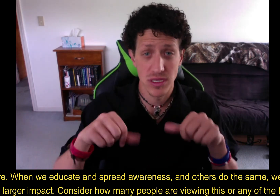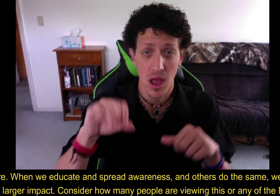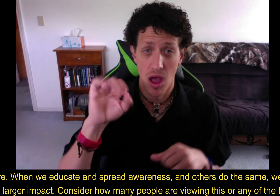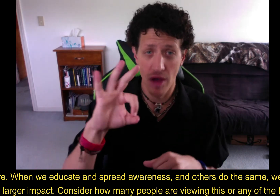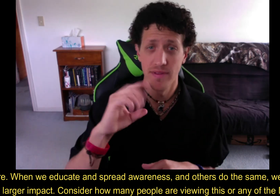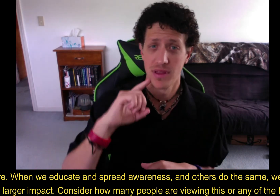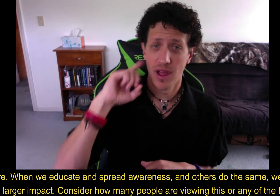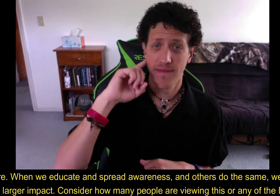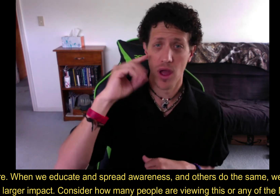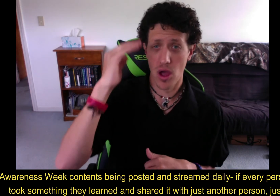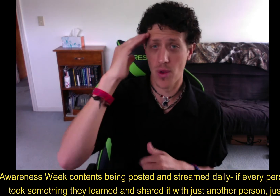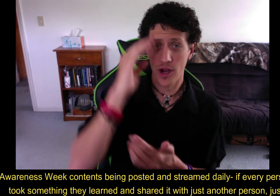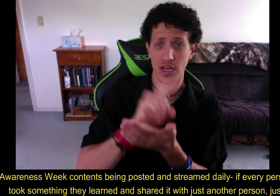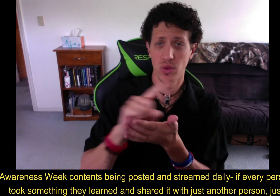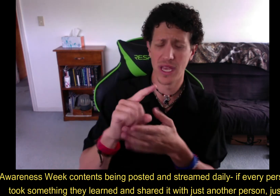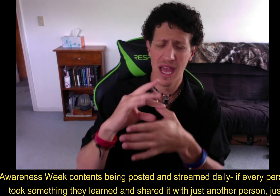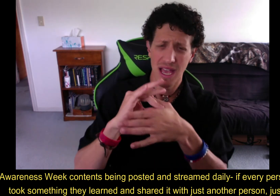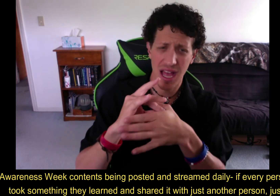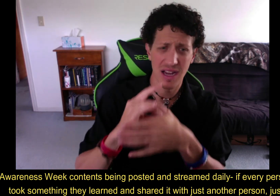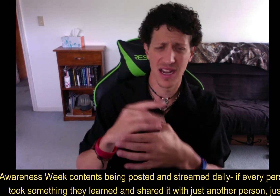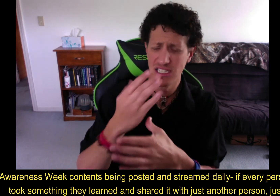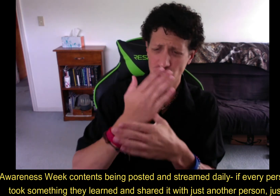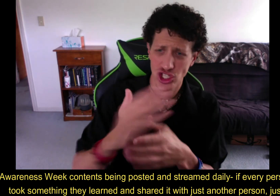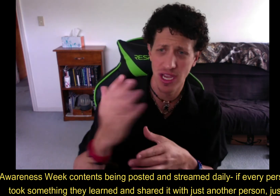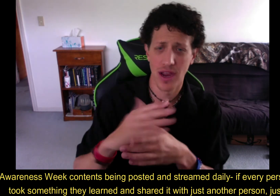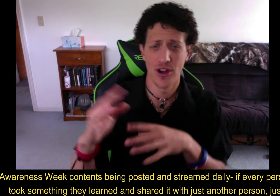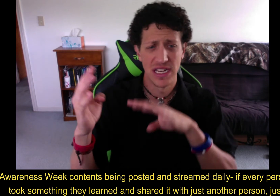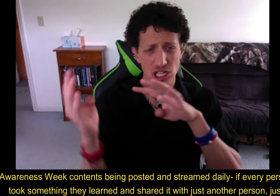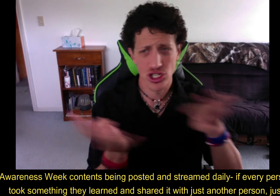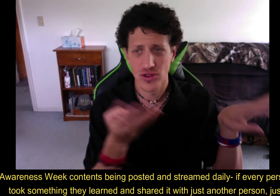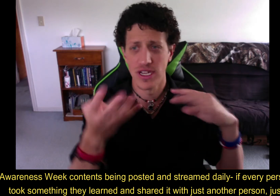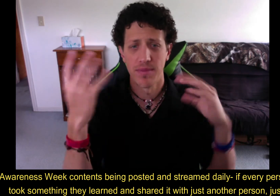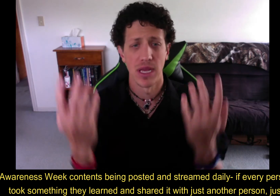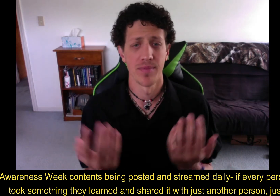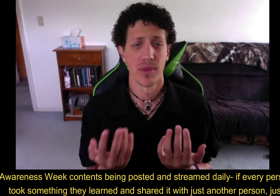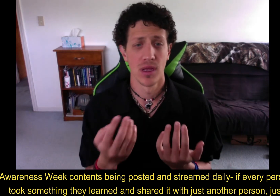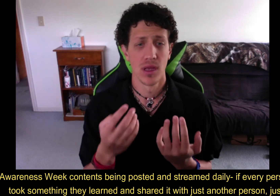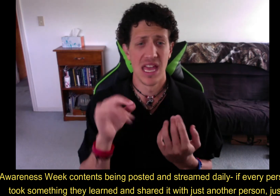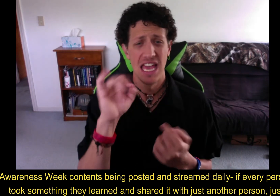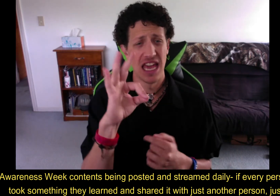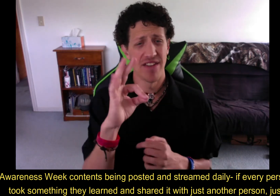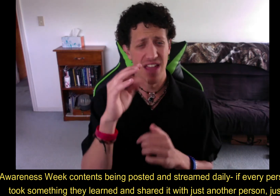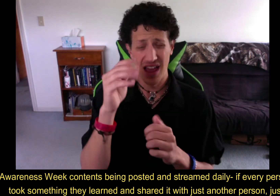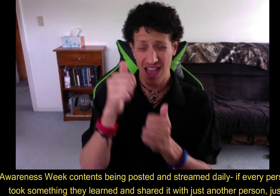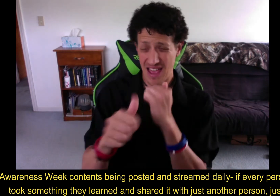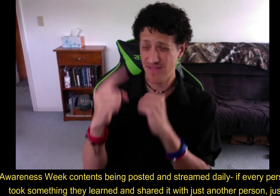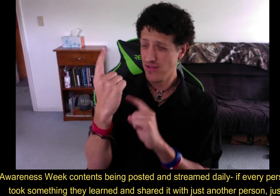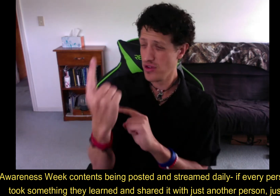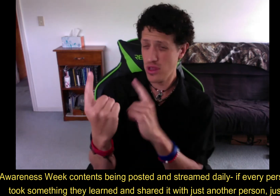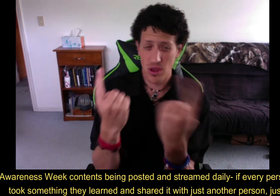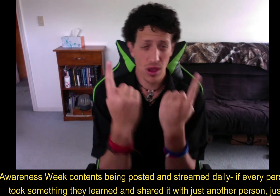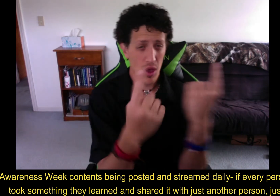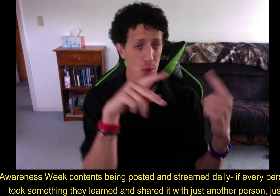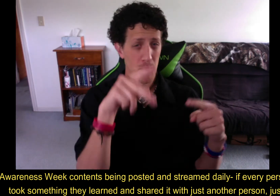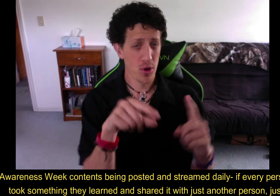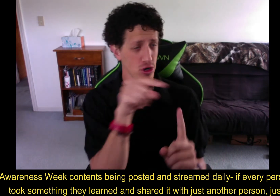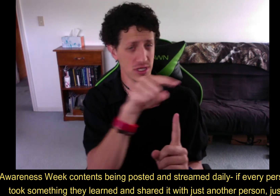of Deaf Awareness Week content sharing, streaming. If every person